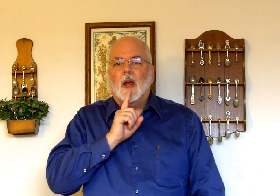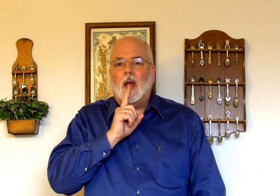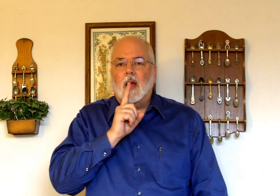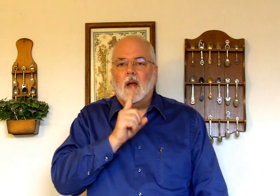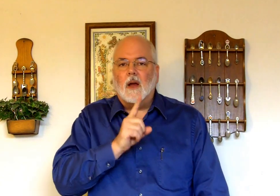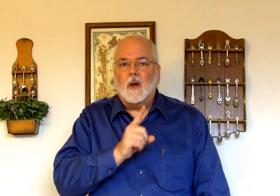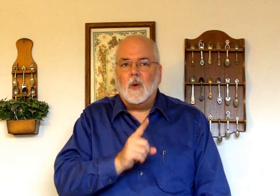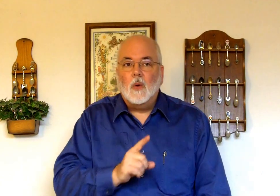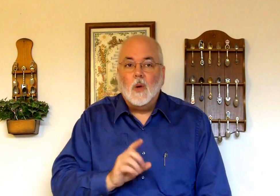How